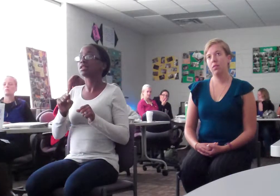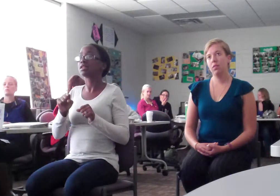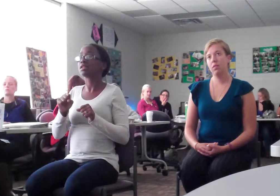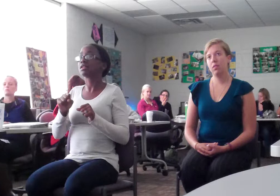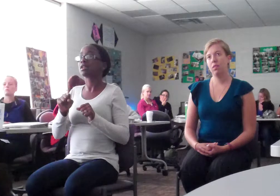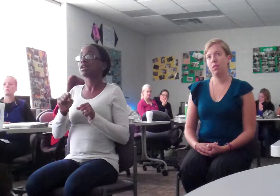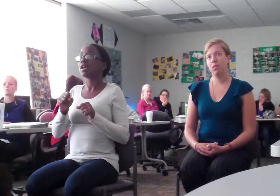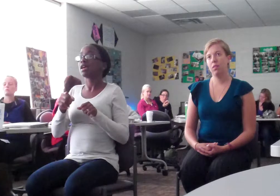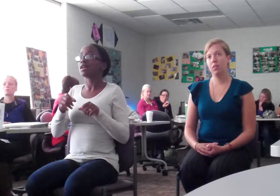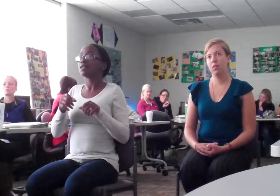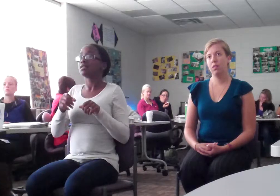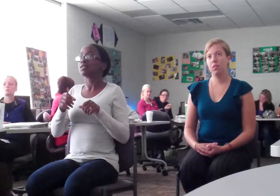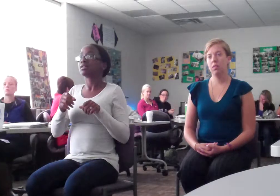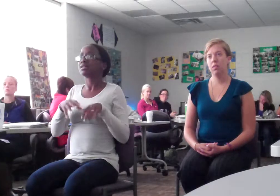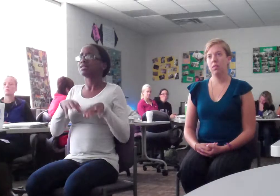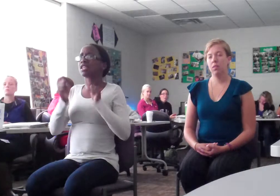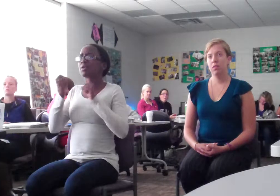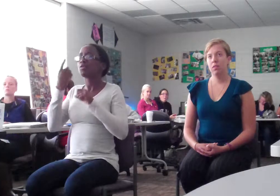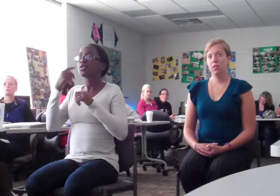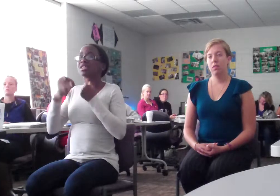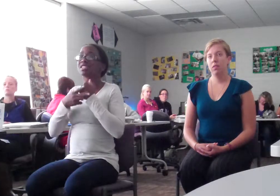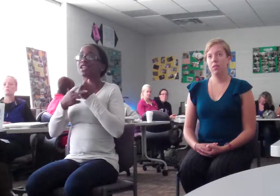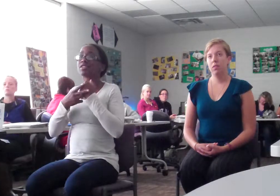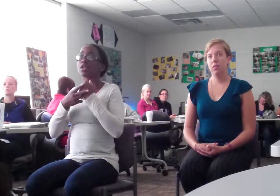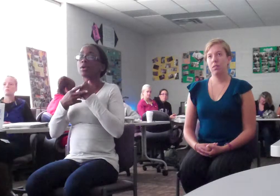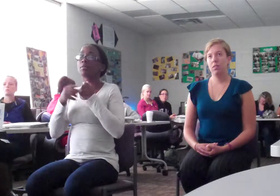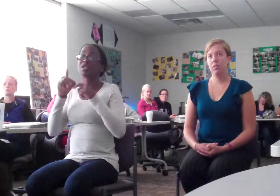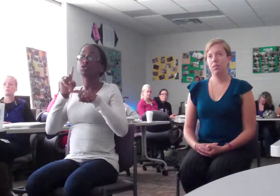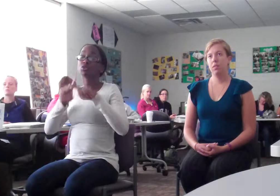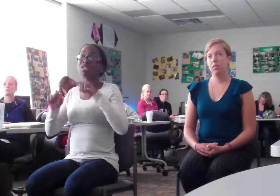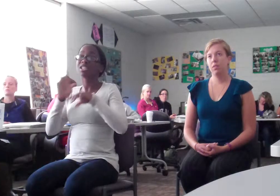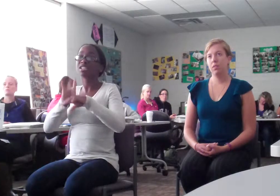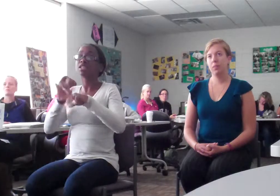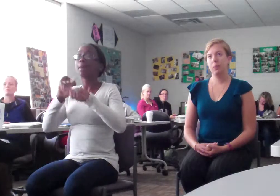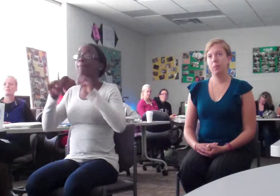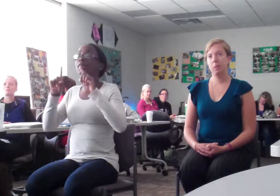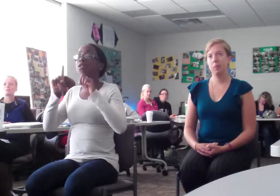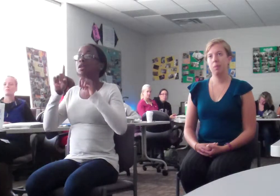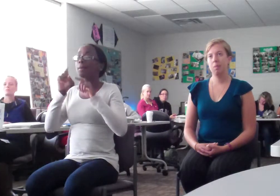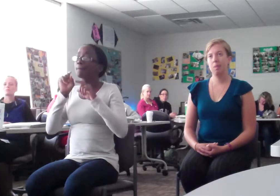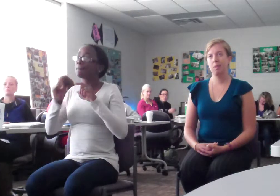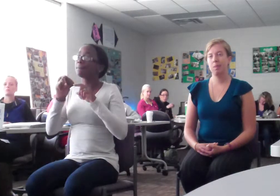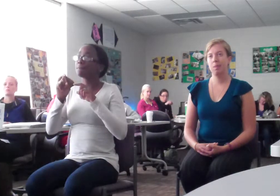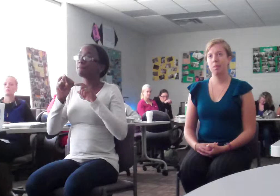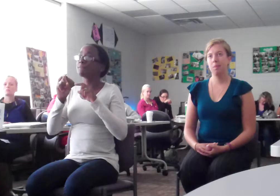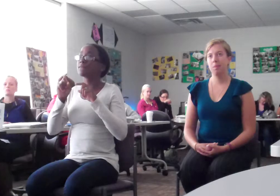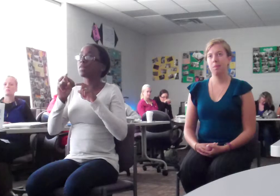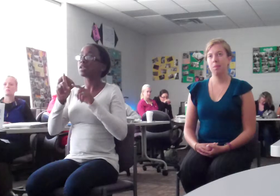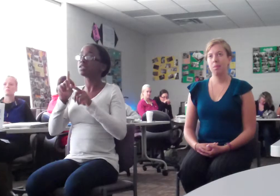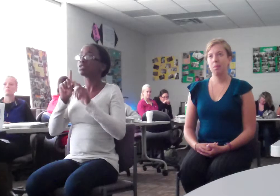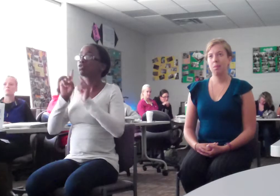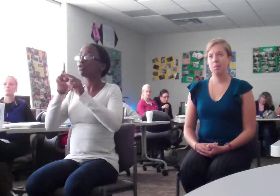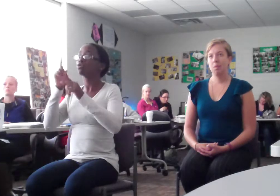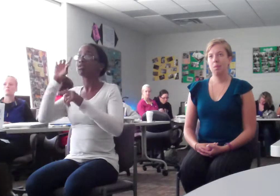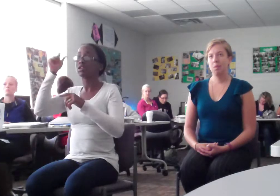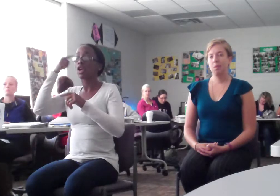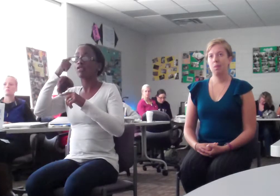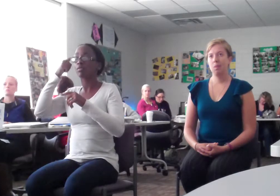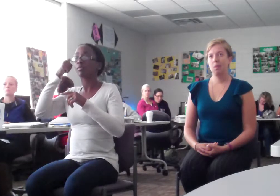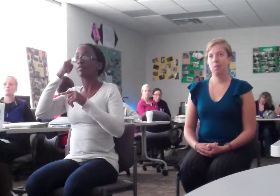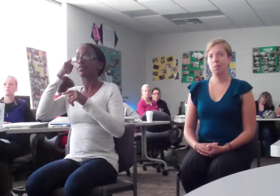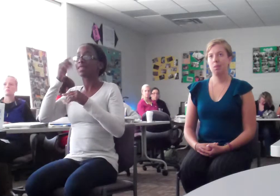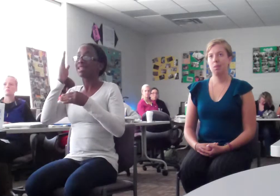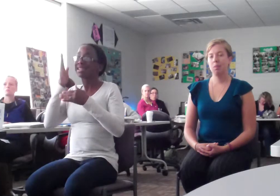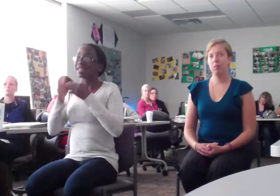plan, because that way you can't touch it, but you will have to report those monies to the government, unfortunately, at the end of the year for income